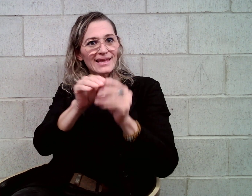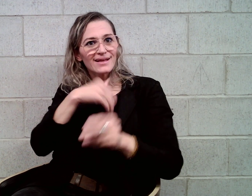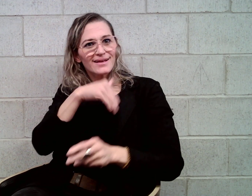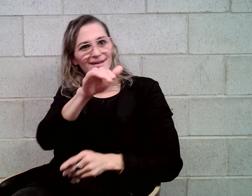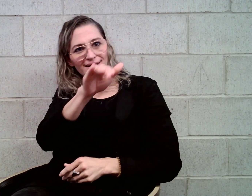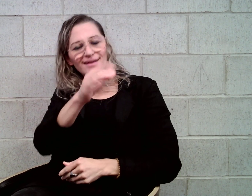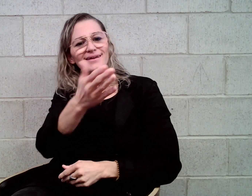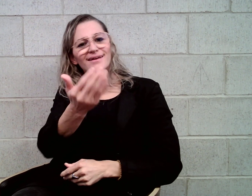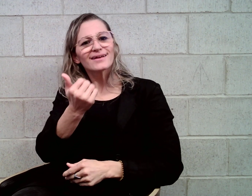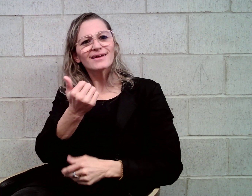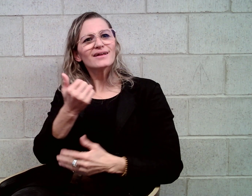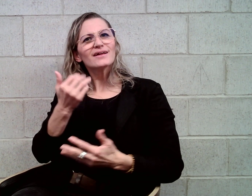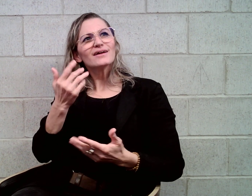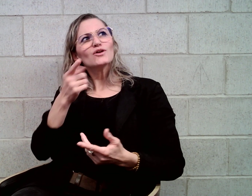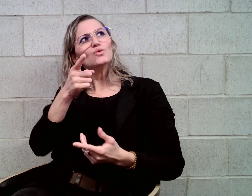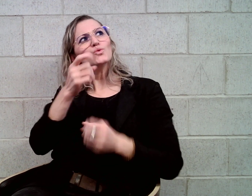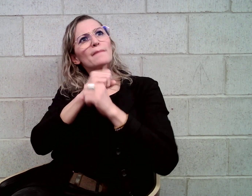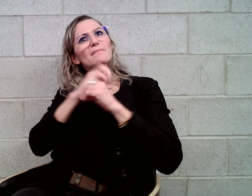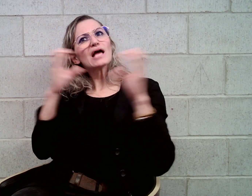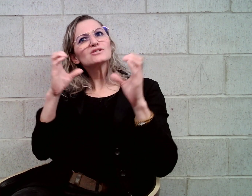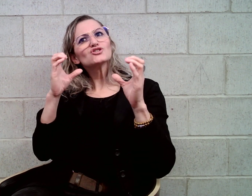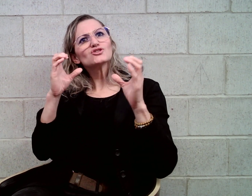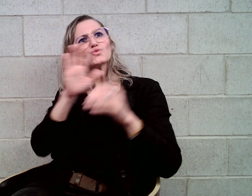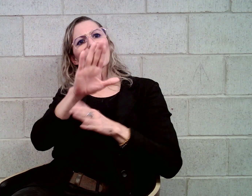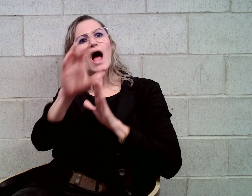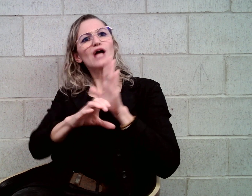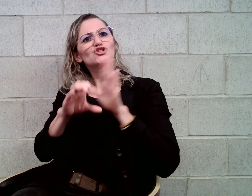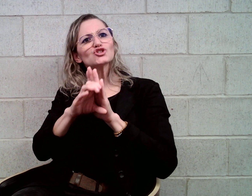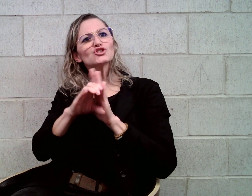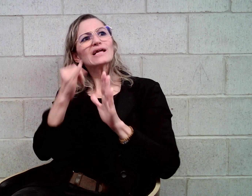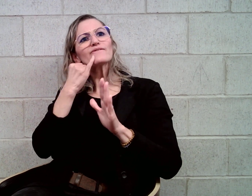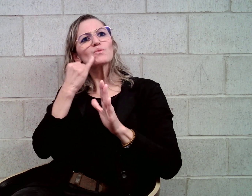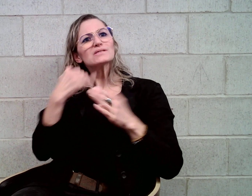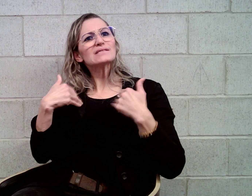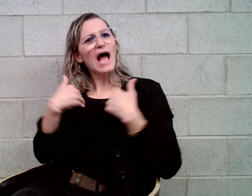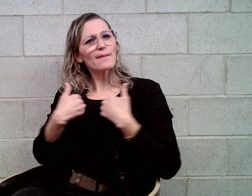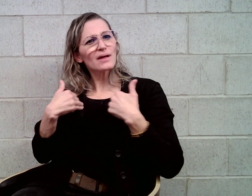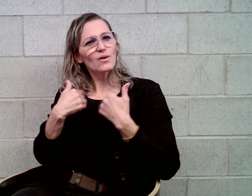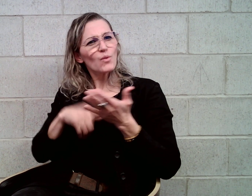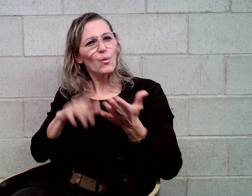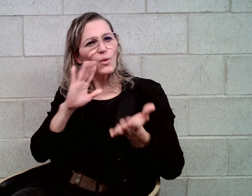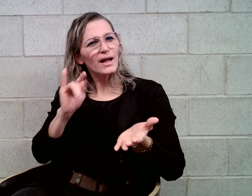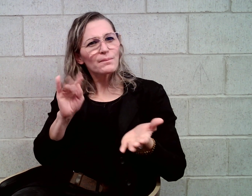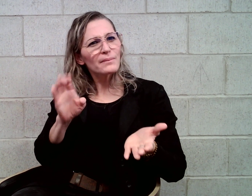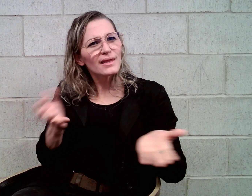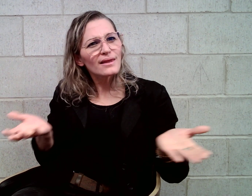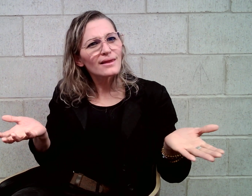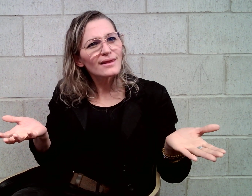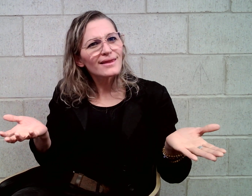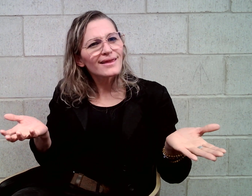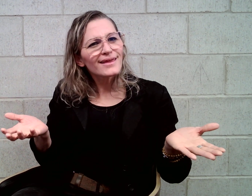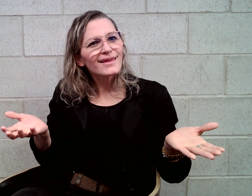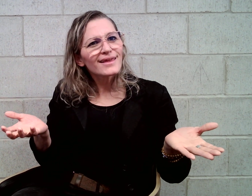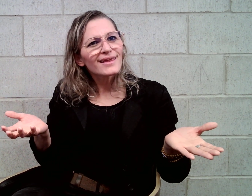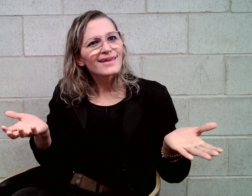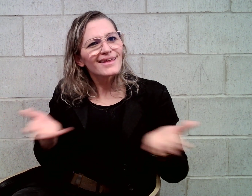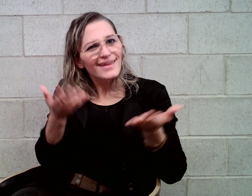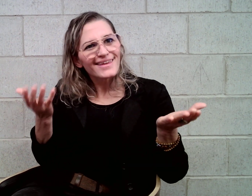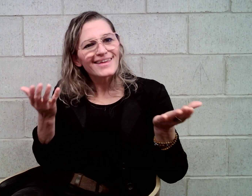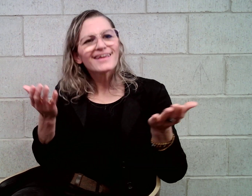we had a conversation where I met with each of the cast members, and I said, if your character was an animal, what animal would